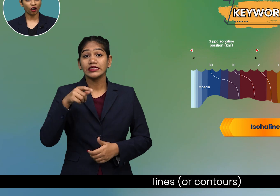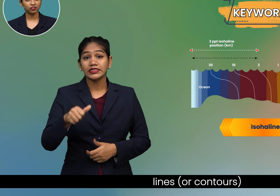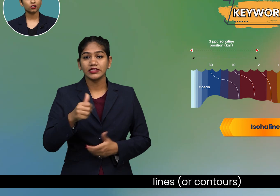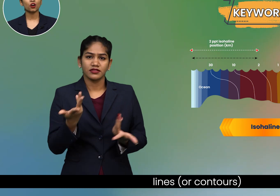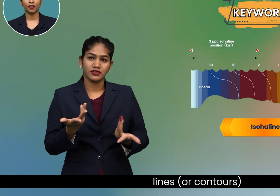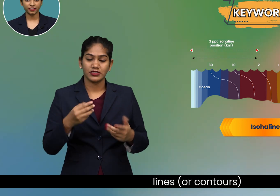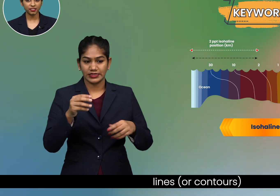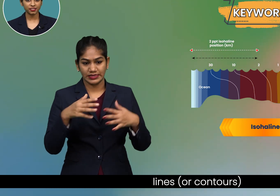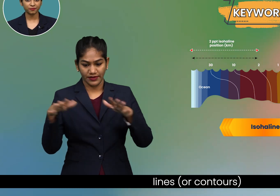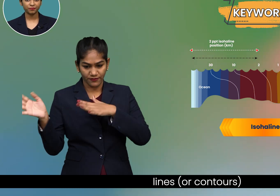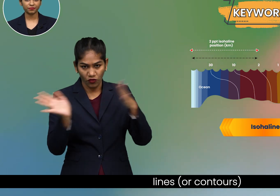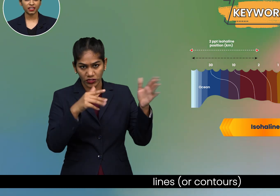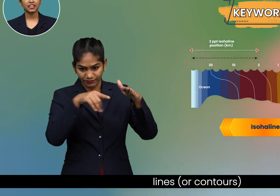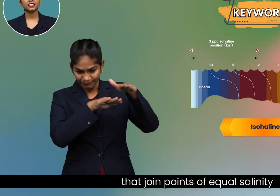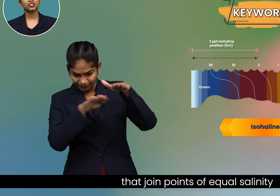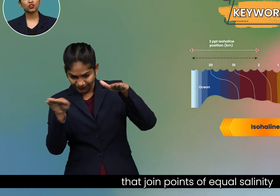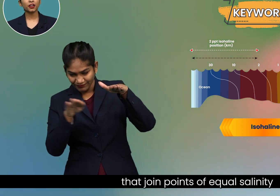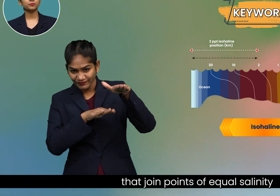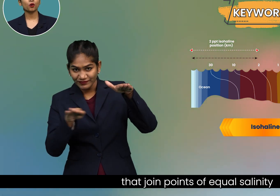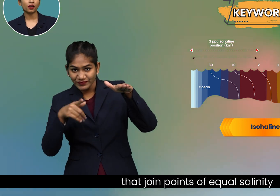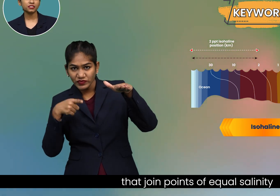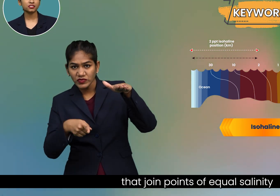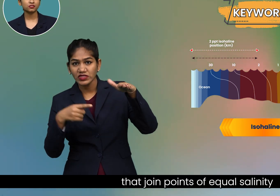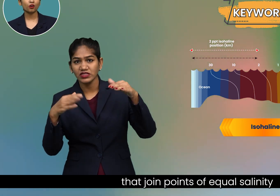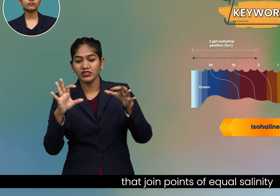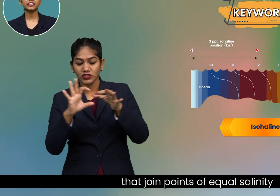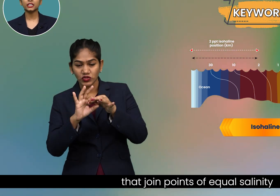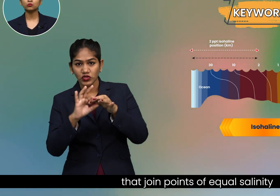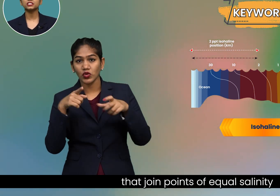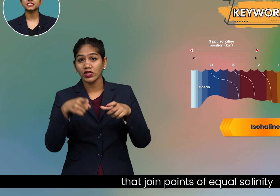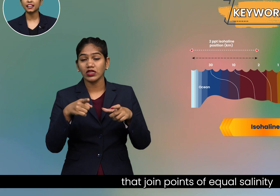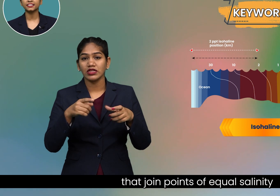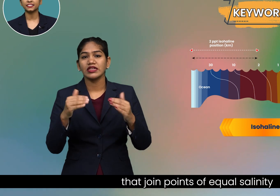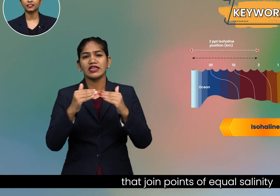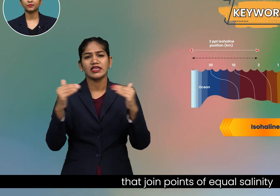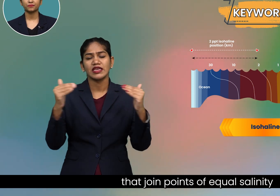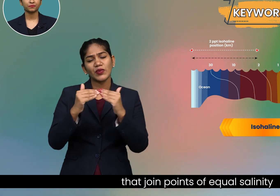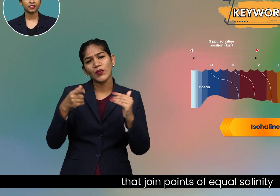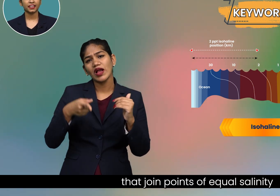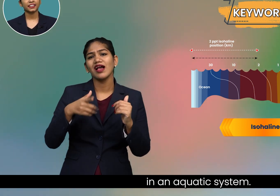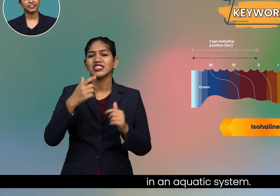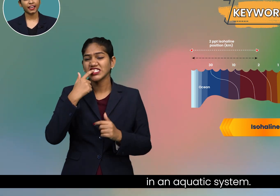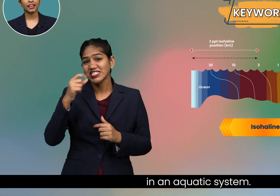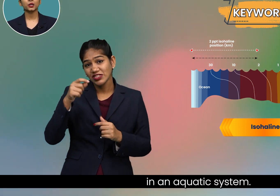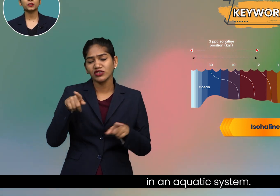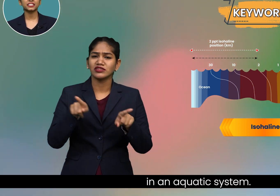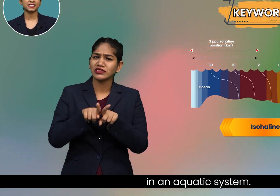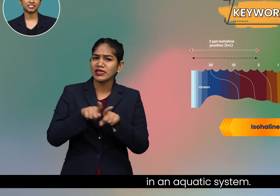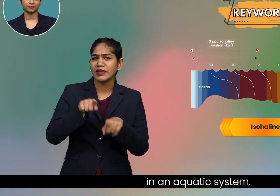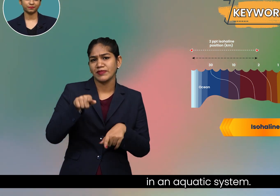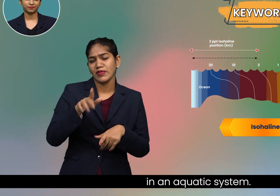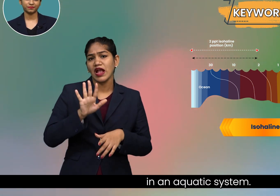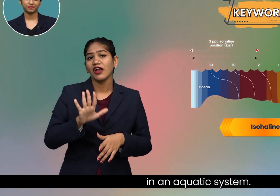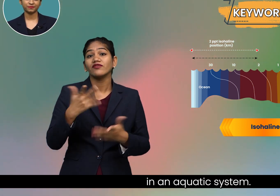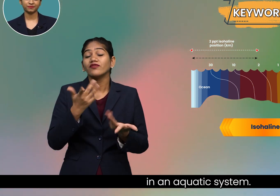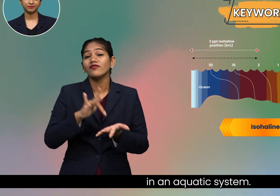lines or contours, the joint points of equal salinity in an aquatic